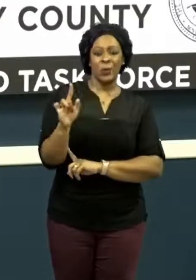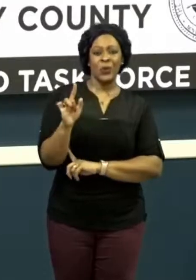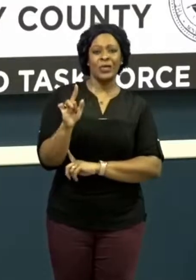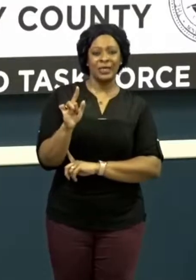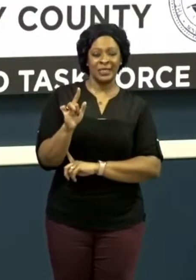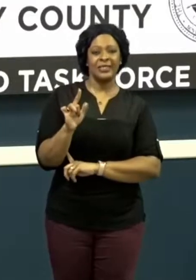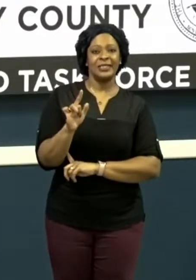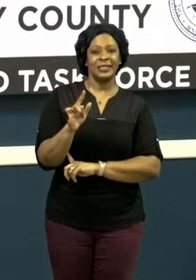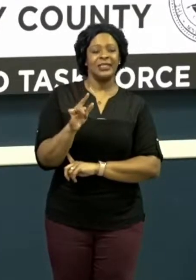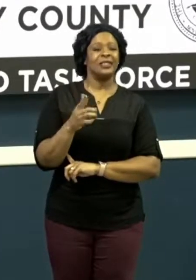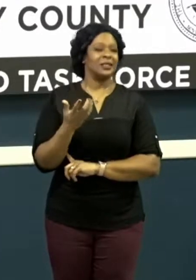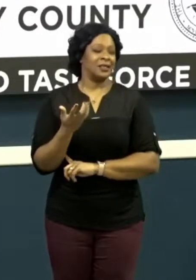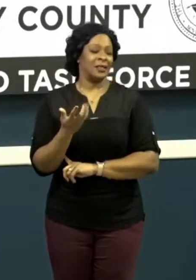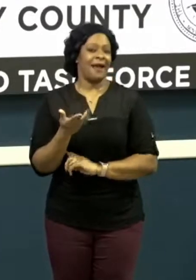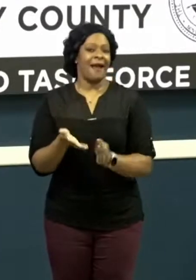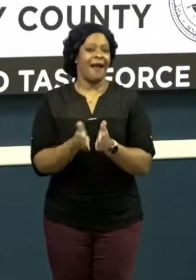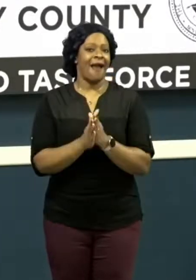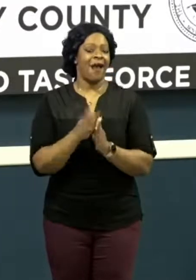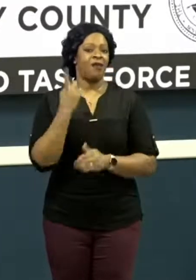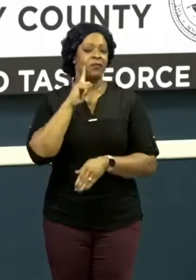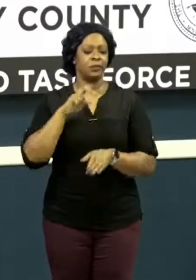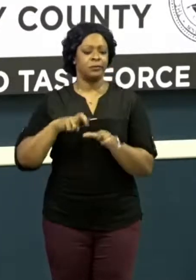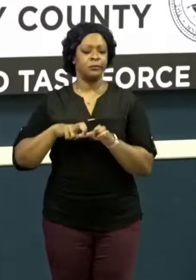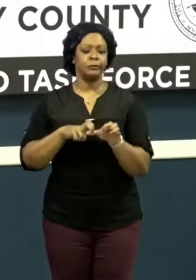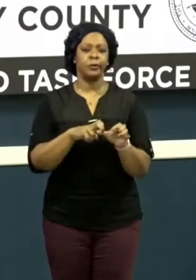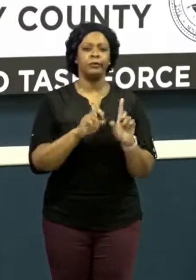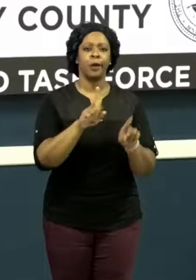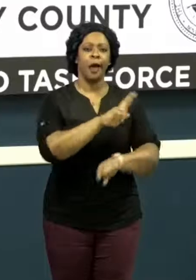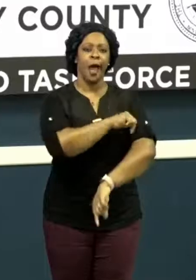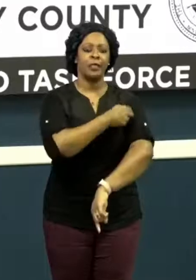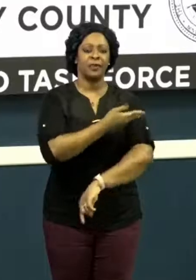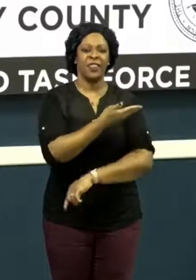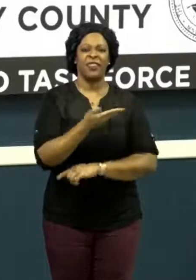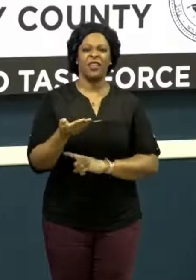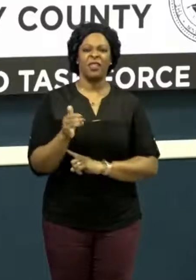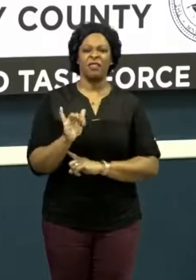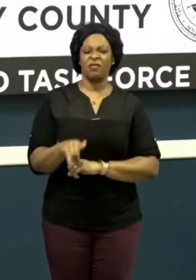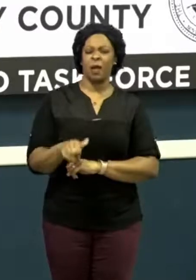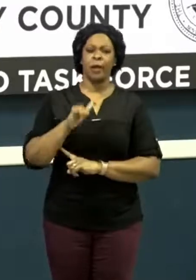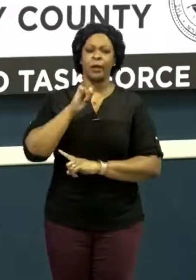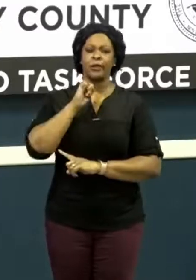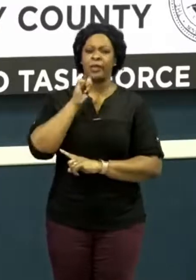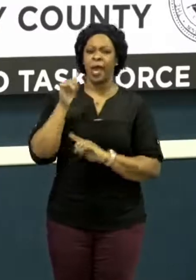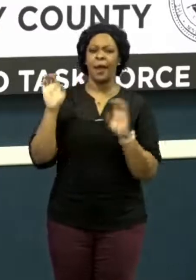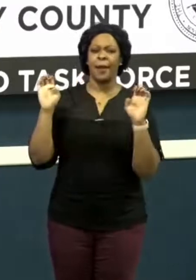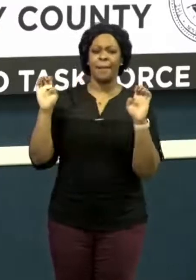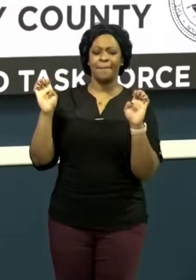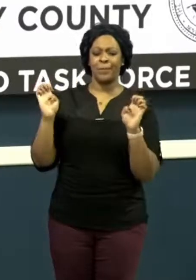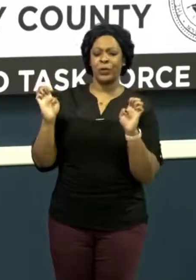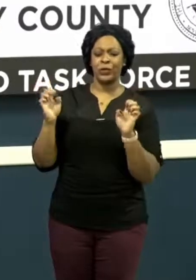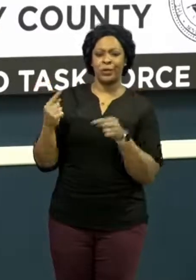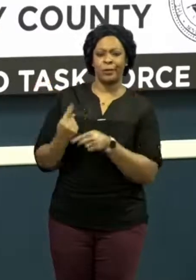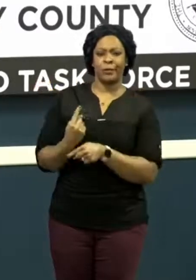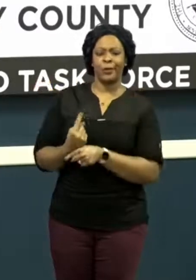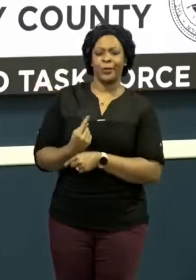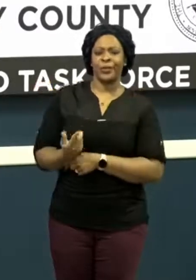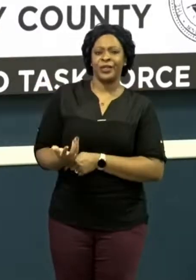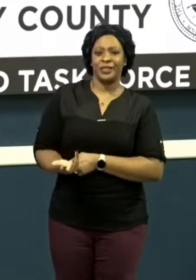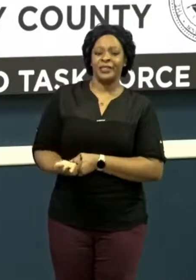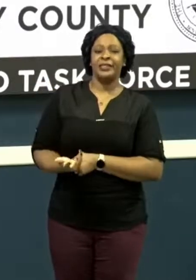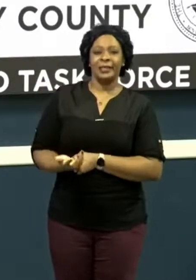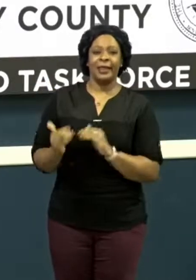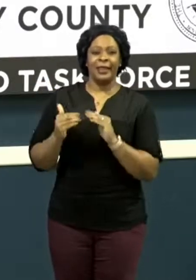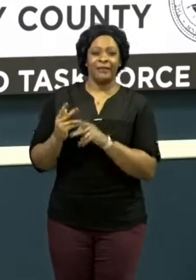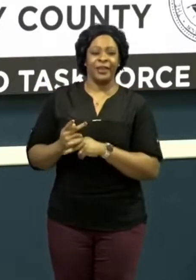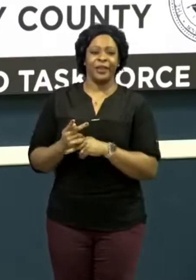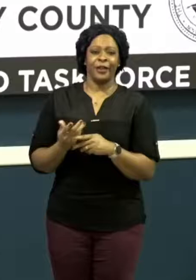routinely and ask for a ride to the hospital for things that where an emergency department is not appropriate, the appropriate level